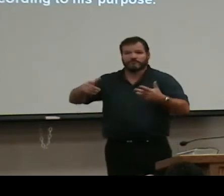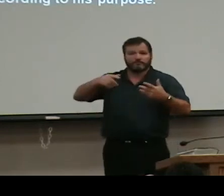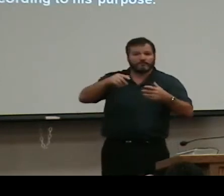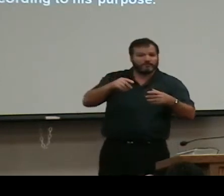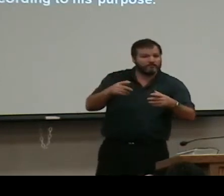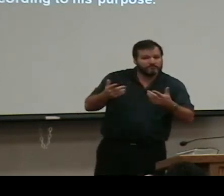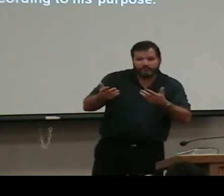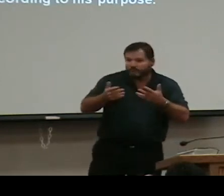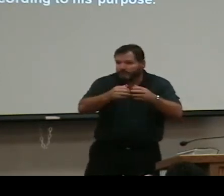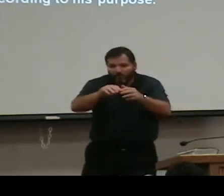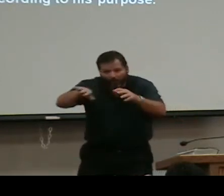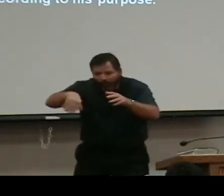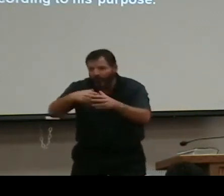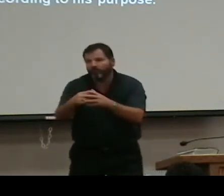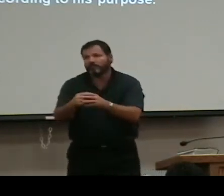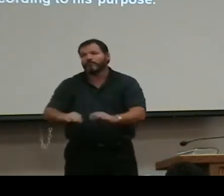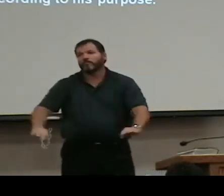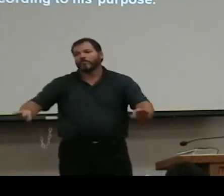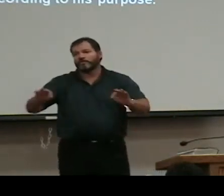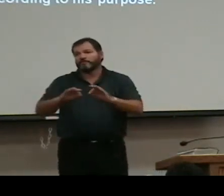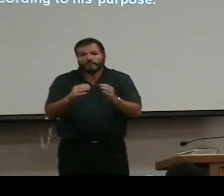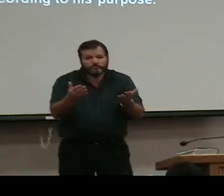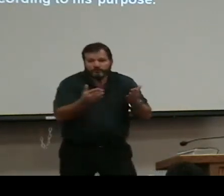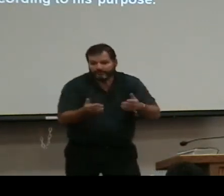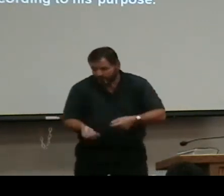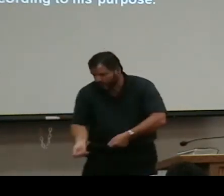leaders, all of us working together.